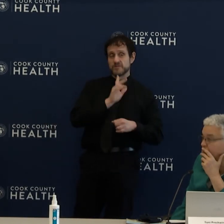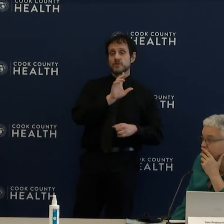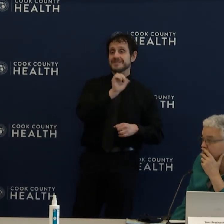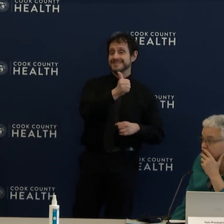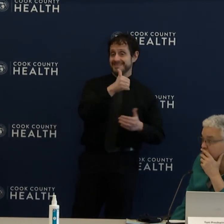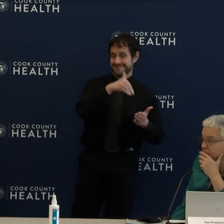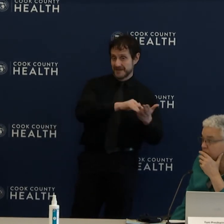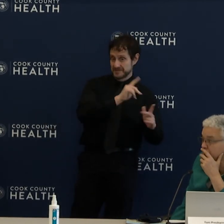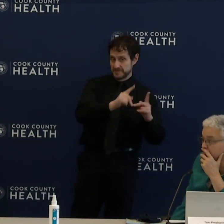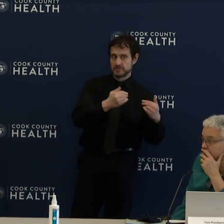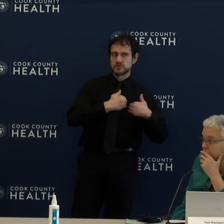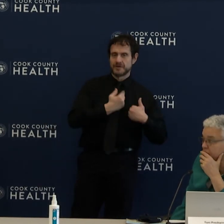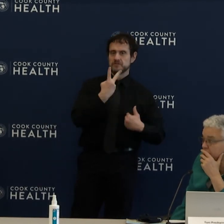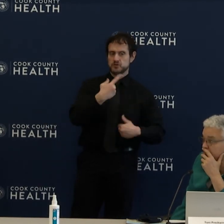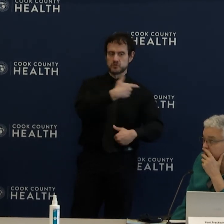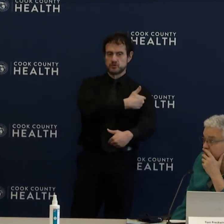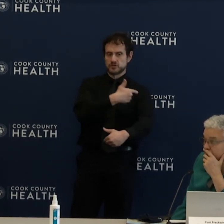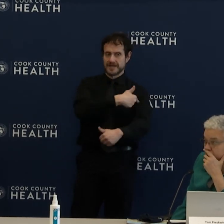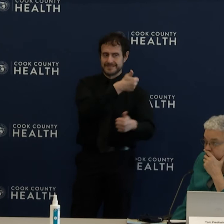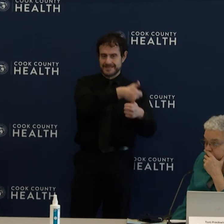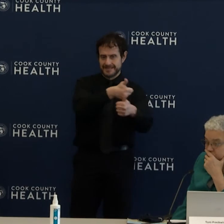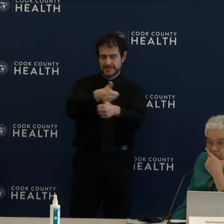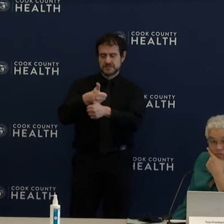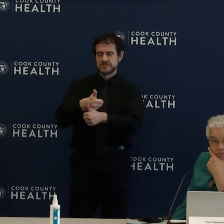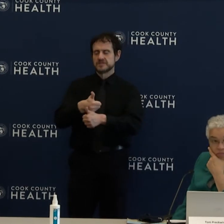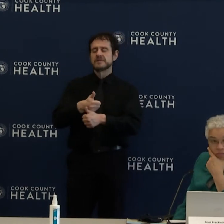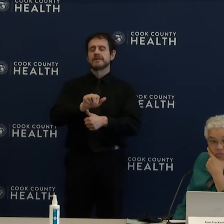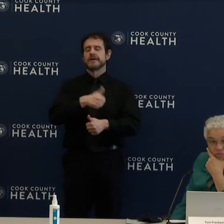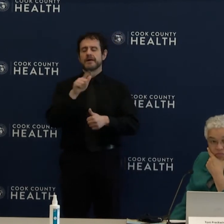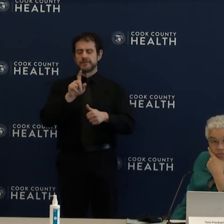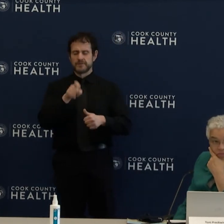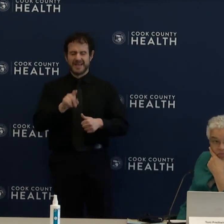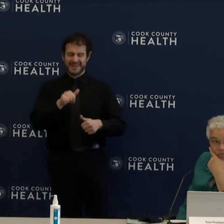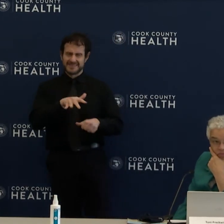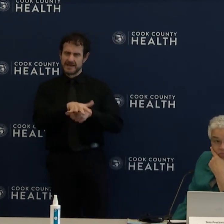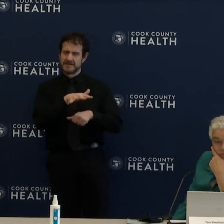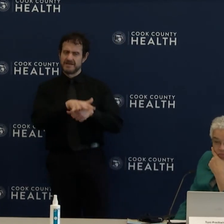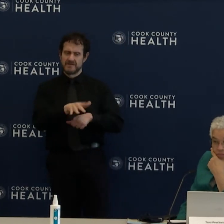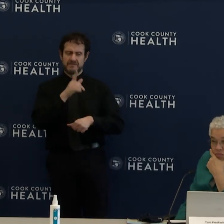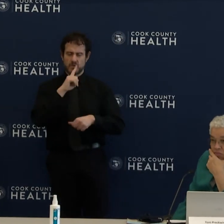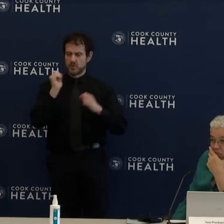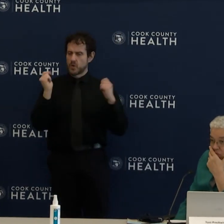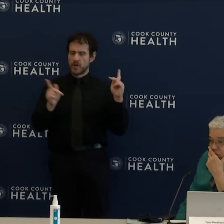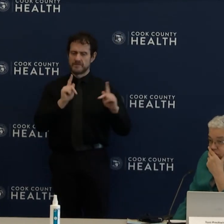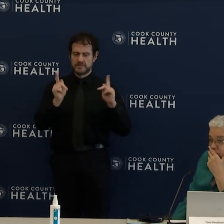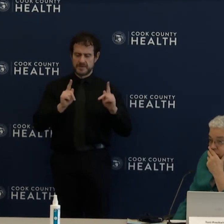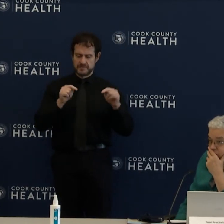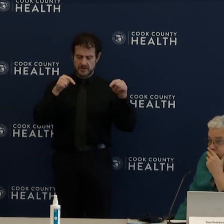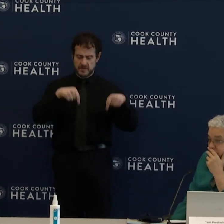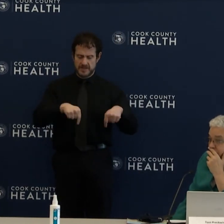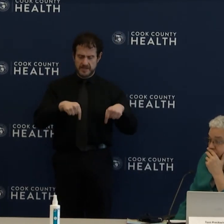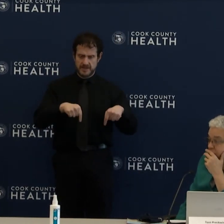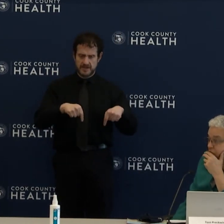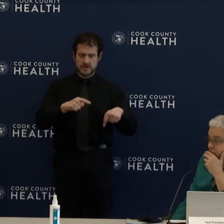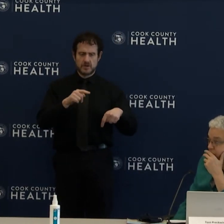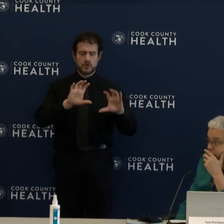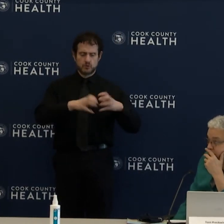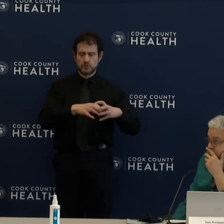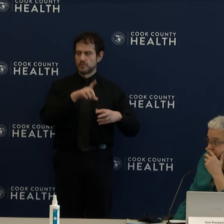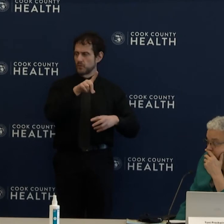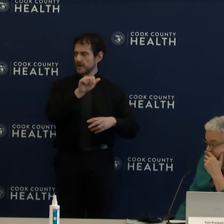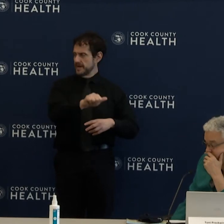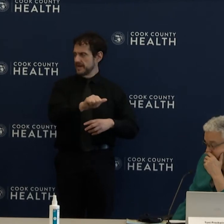people? And the associated question is that enough to cover everybody just in 1A, in